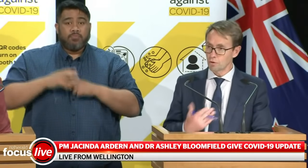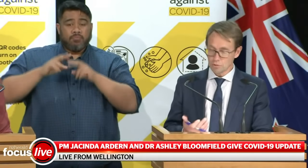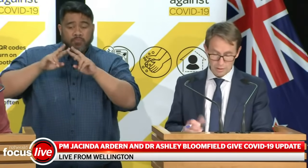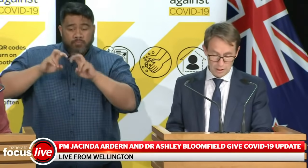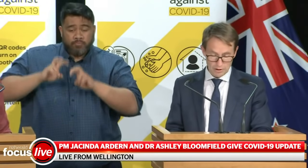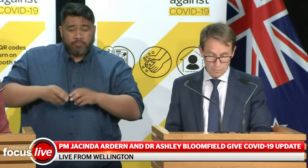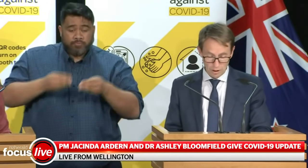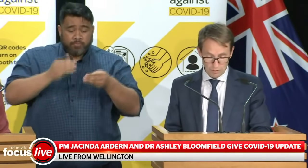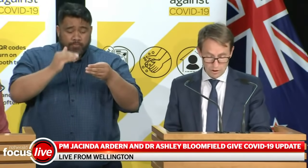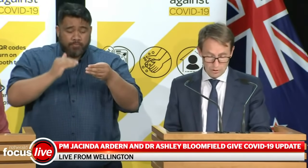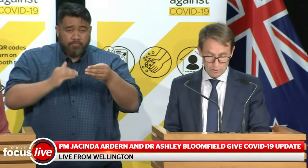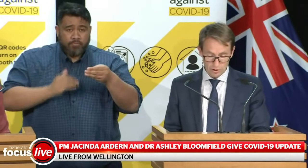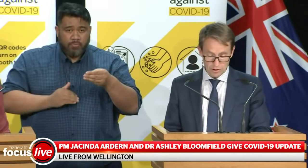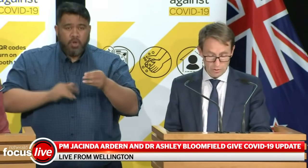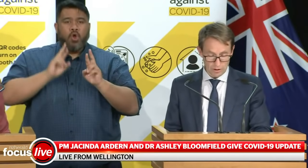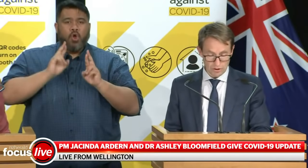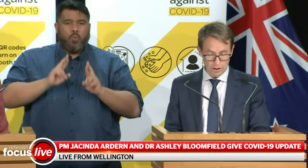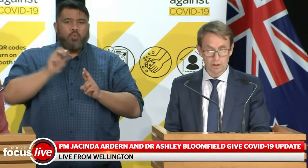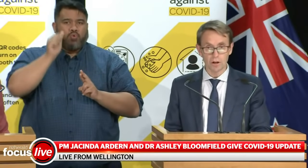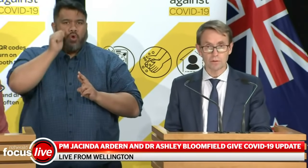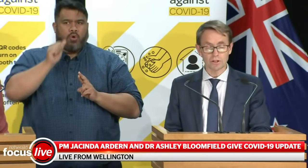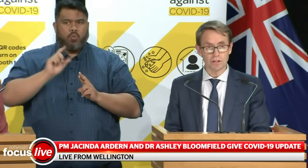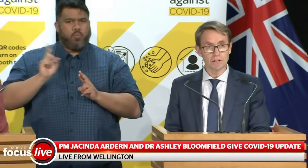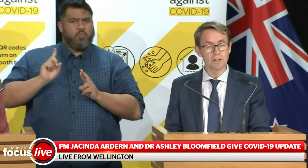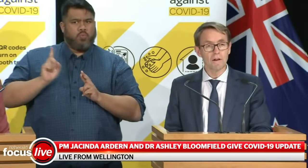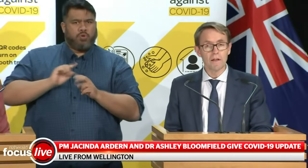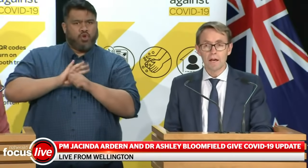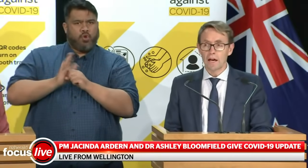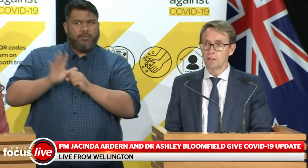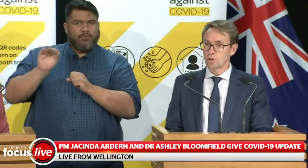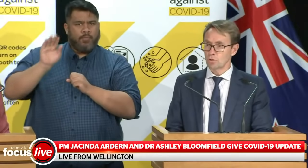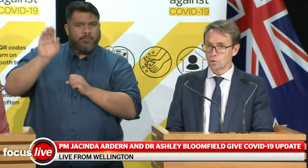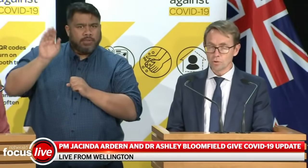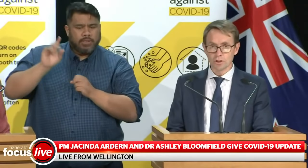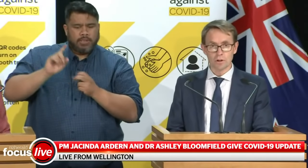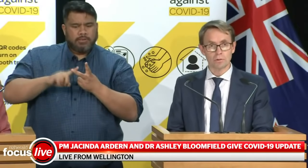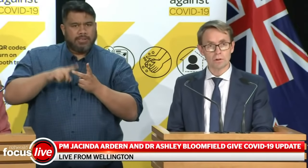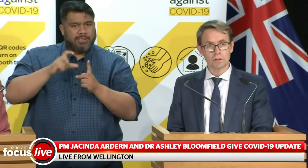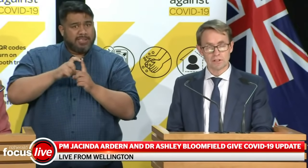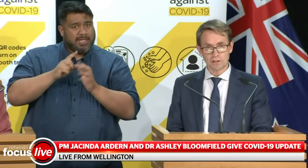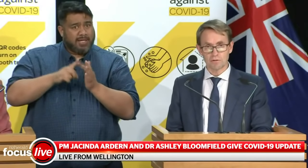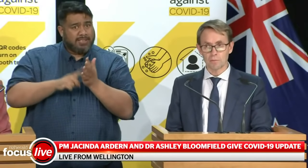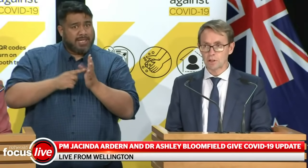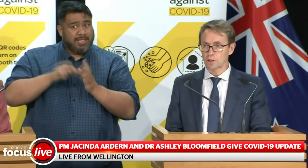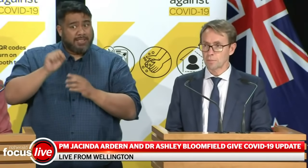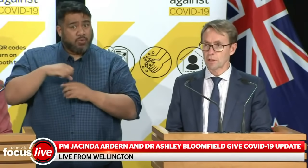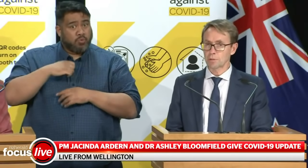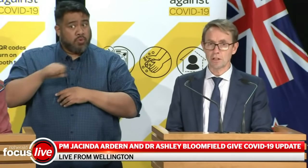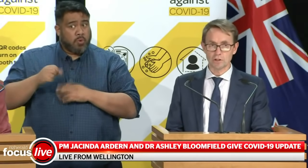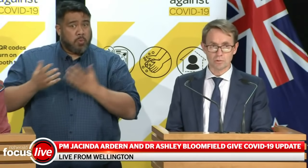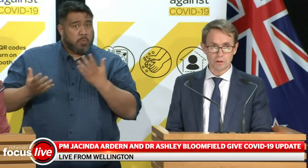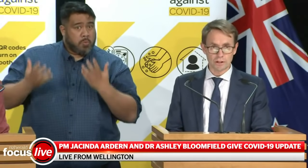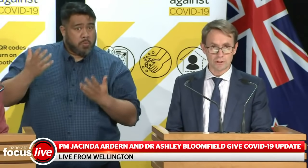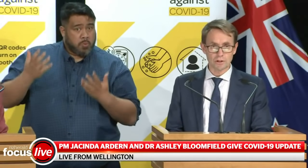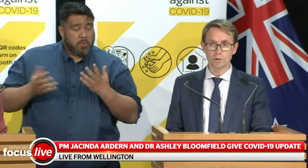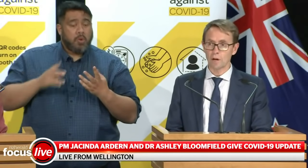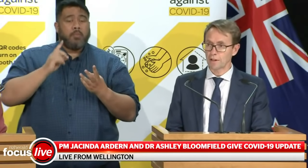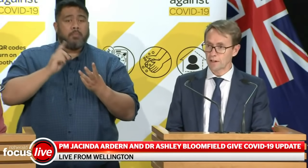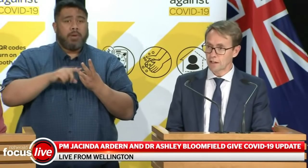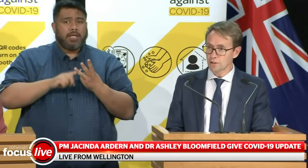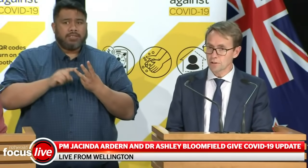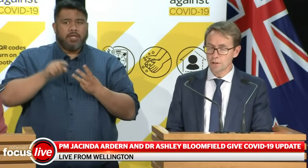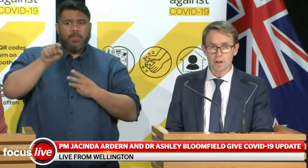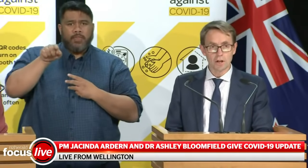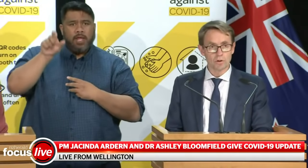is confirmed to be one of the Delta variants we have seen overseas, and it should also give us information about potential links to